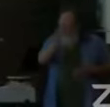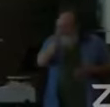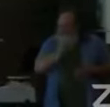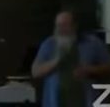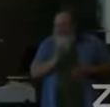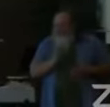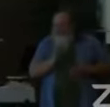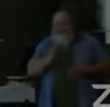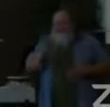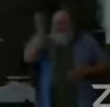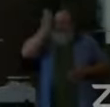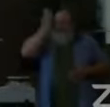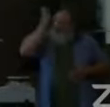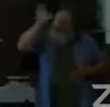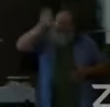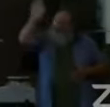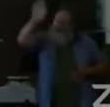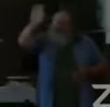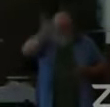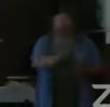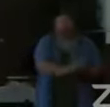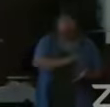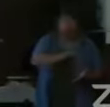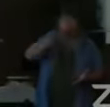now received reconciliation.